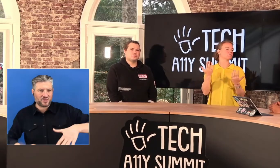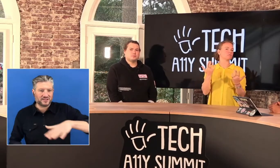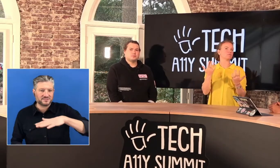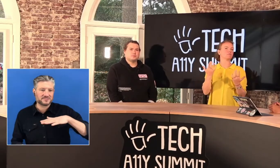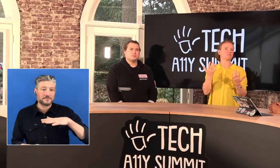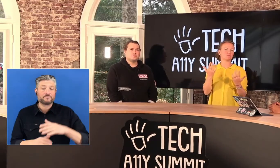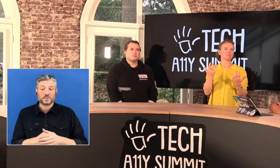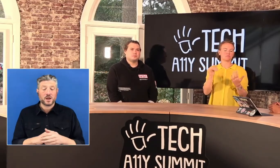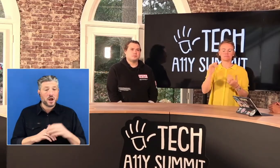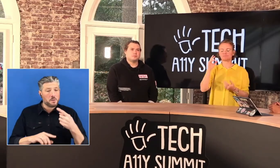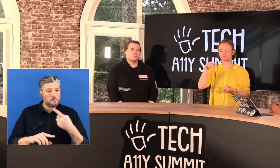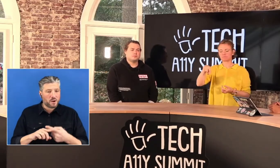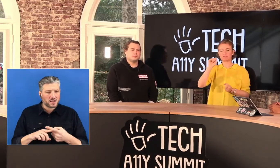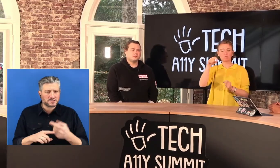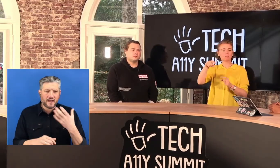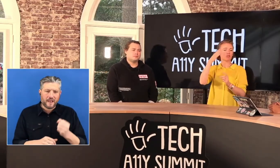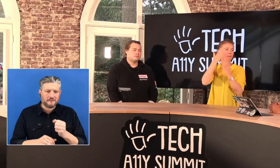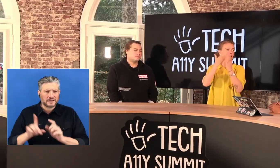centers, deaf clubs.